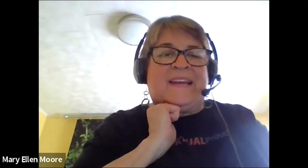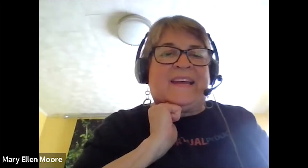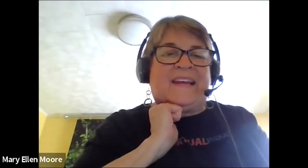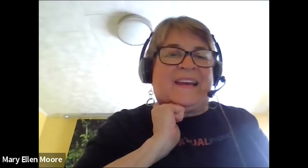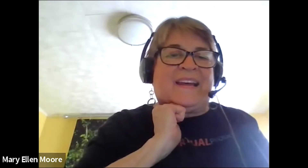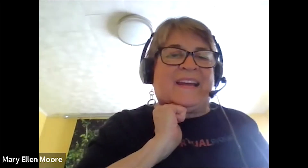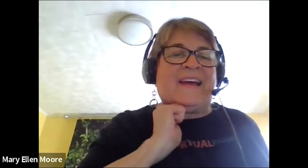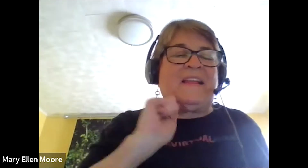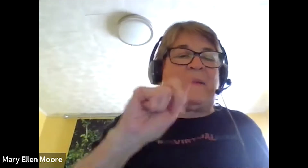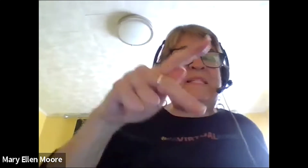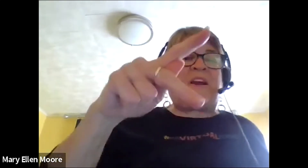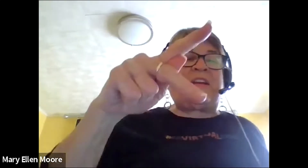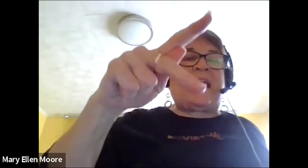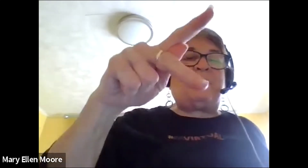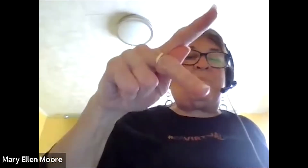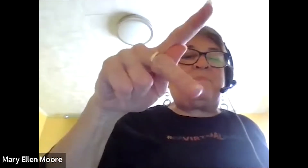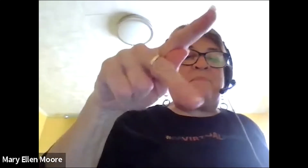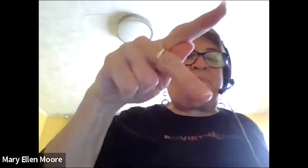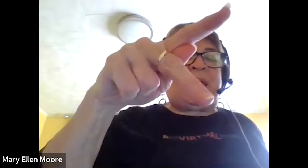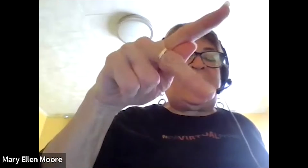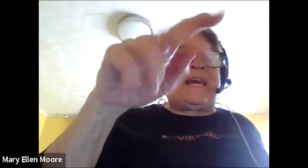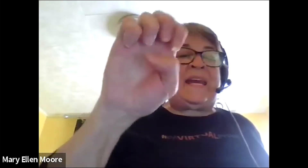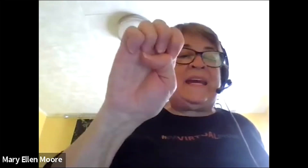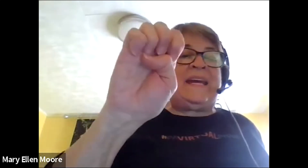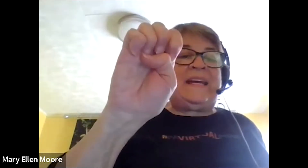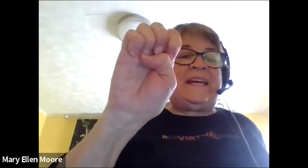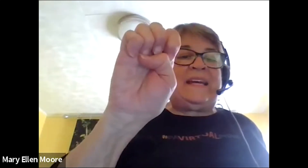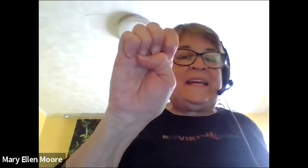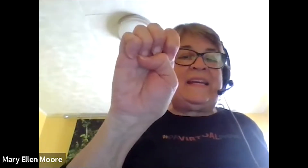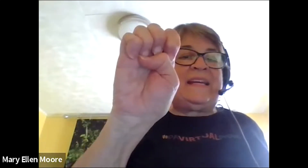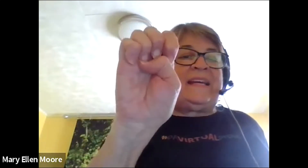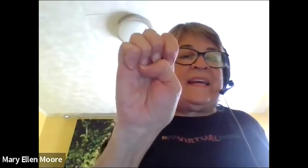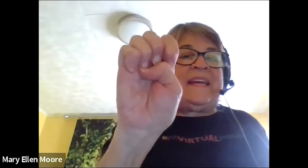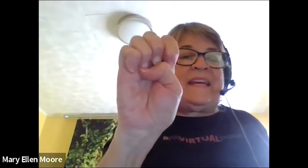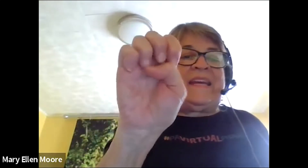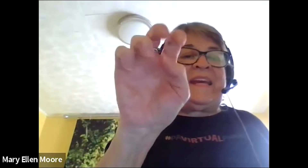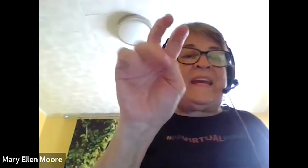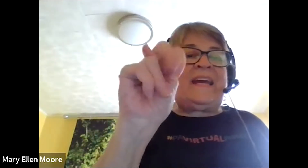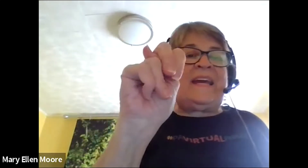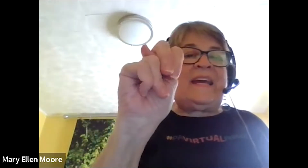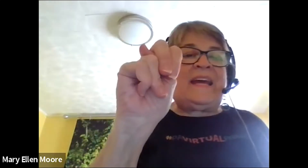Let me start again. P, E,